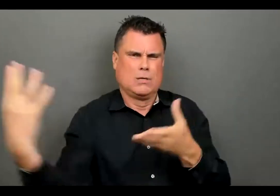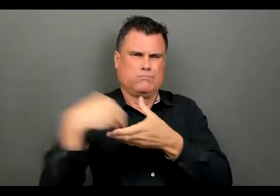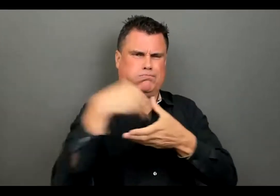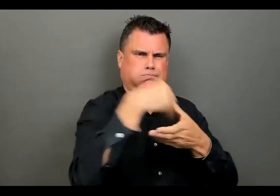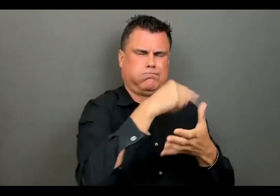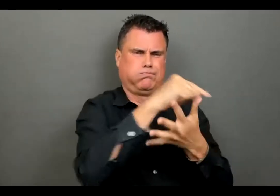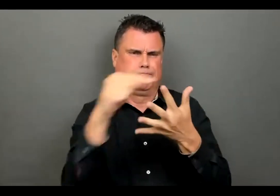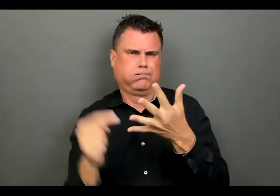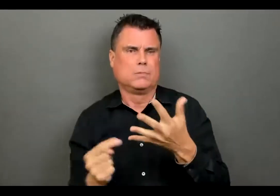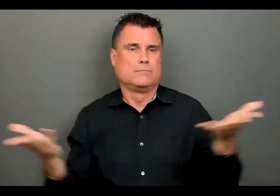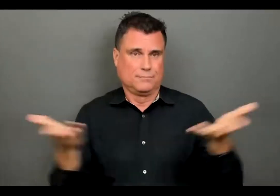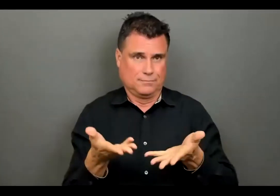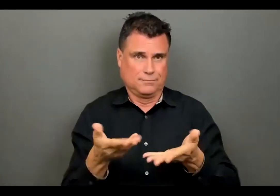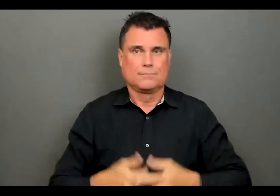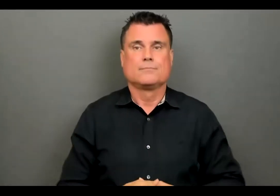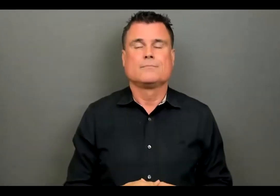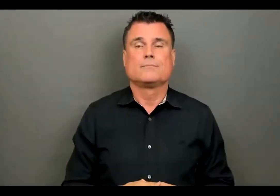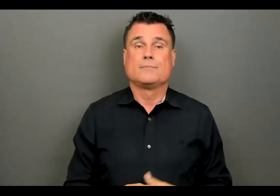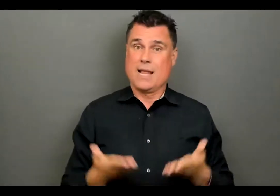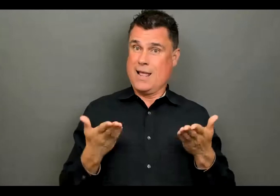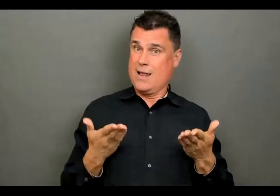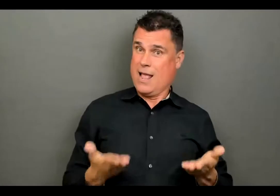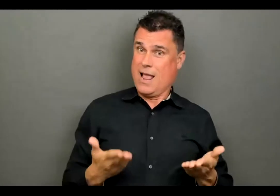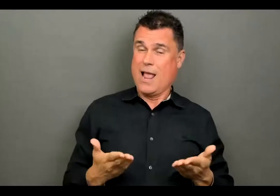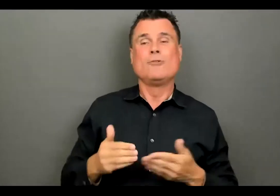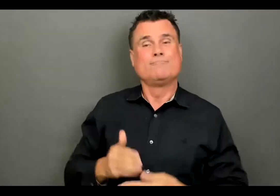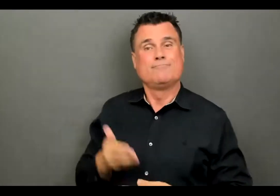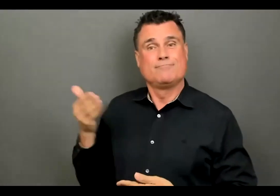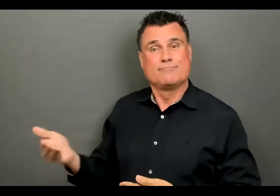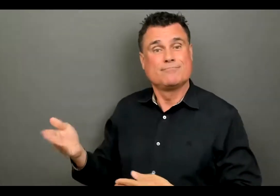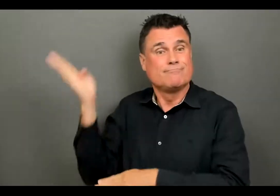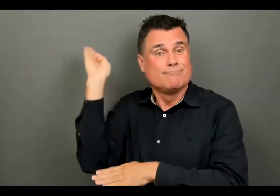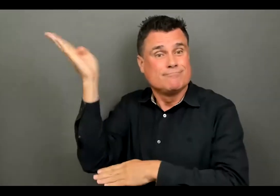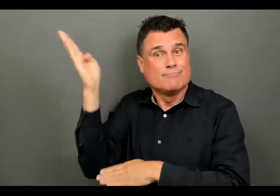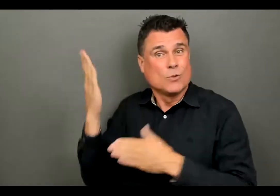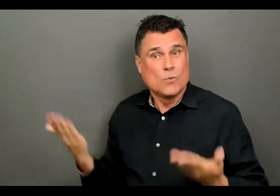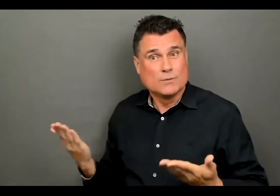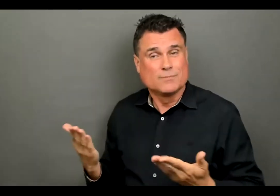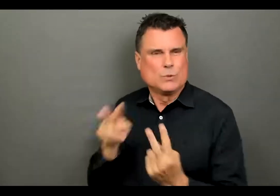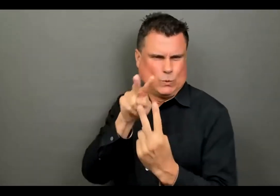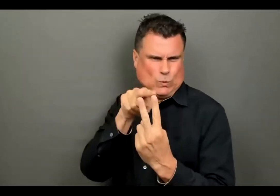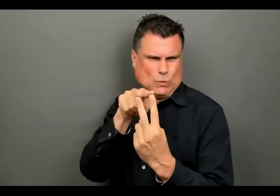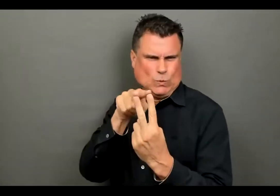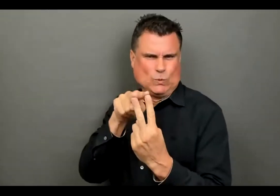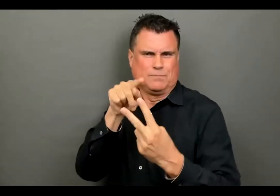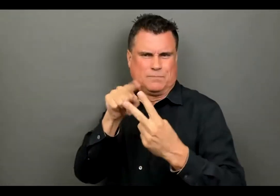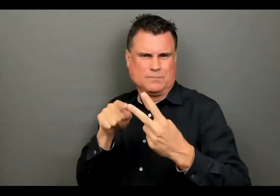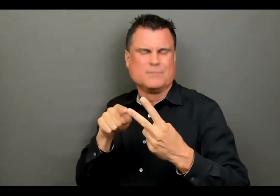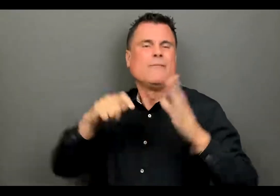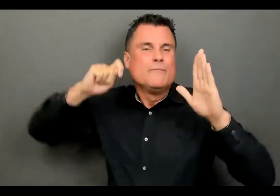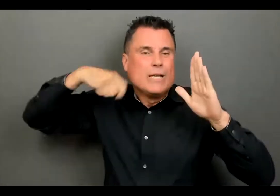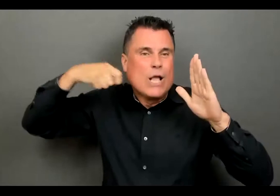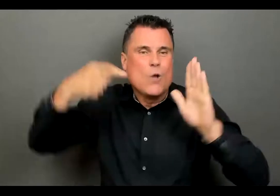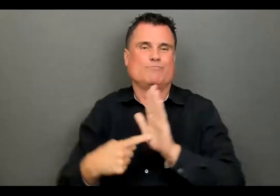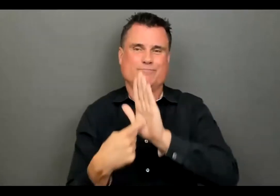to hear from our keynote speakers by video. And I'll be asking for assistance here for the video to be